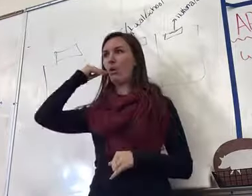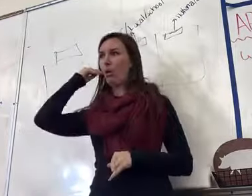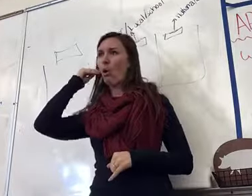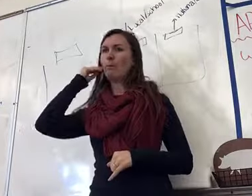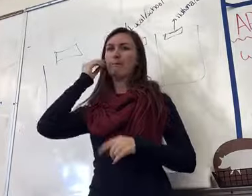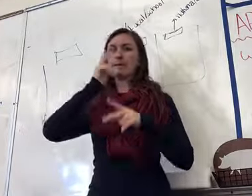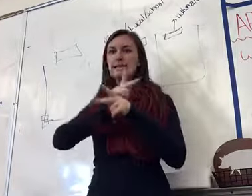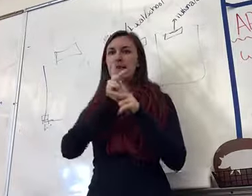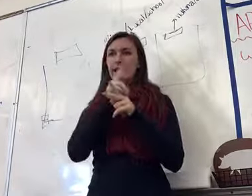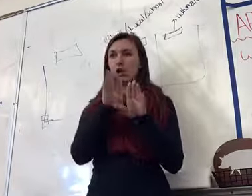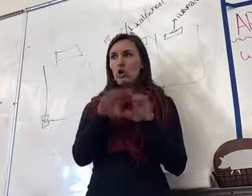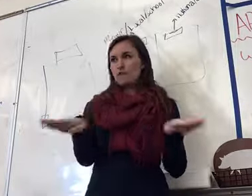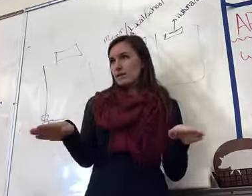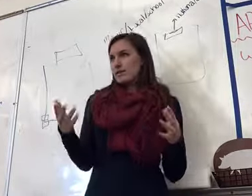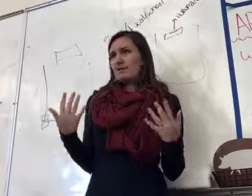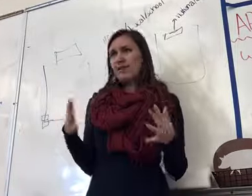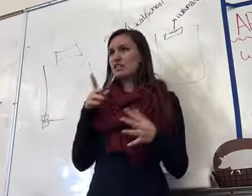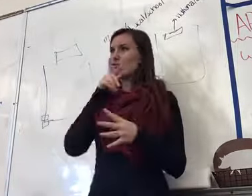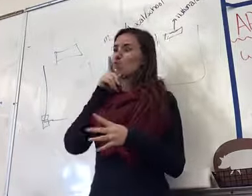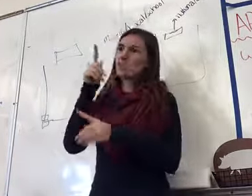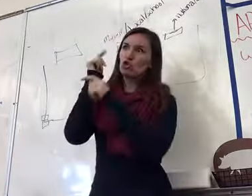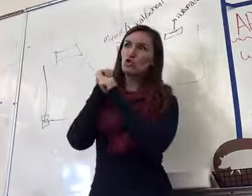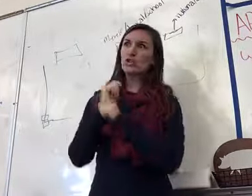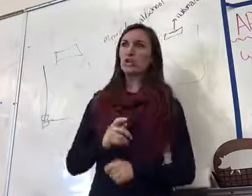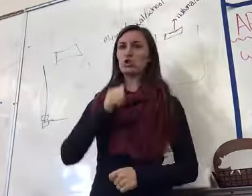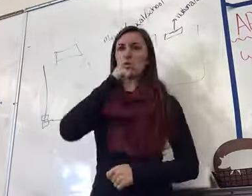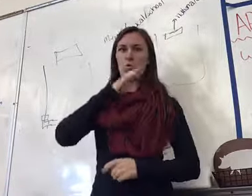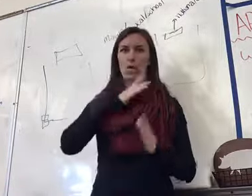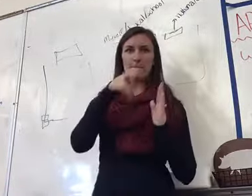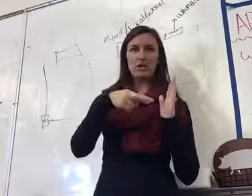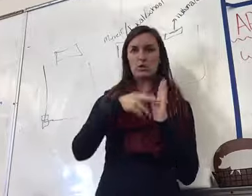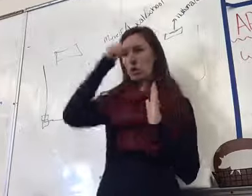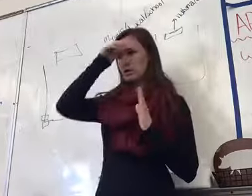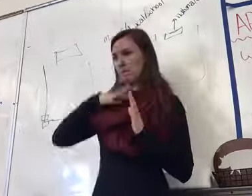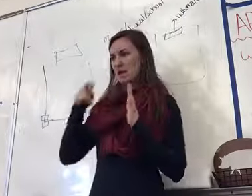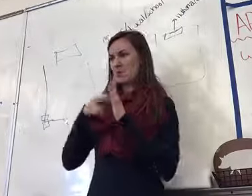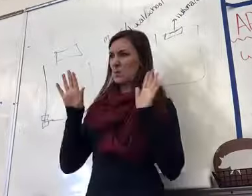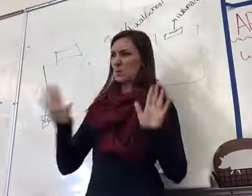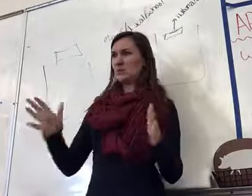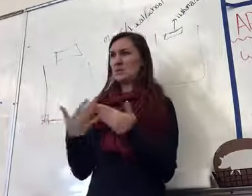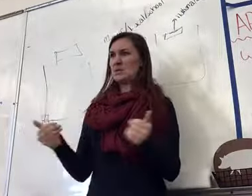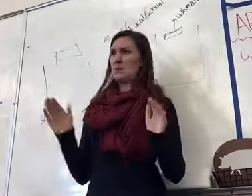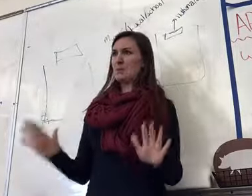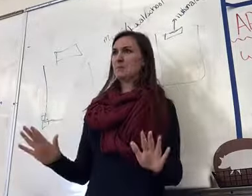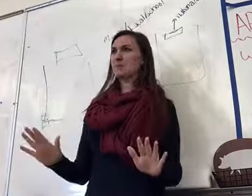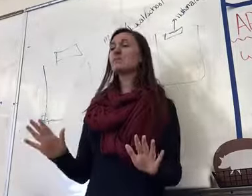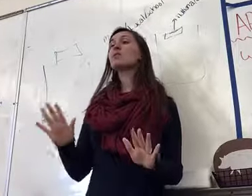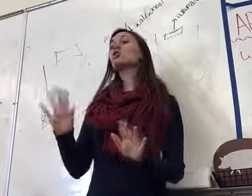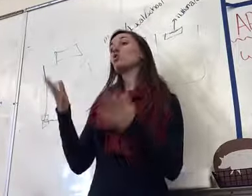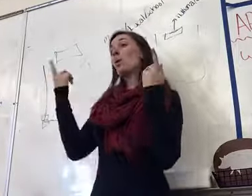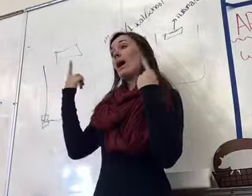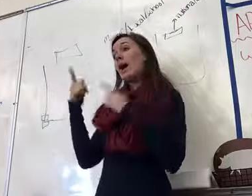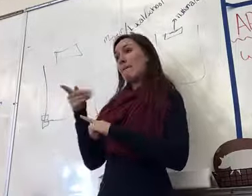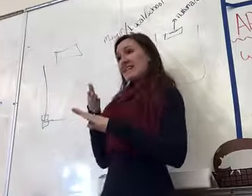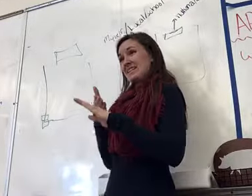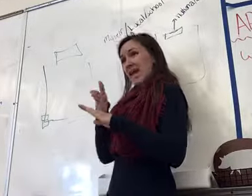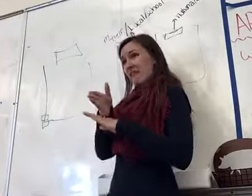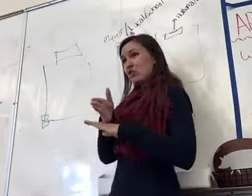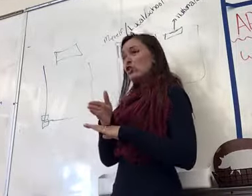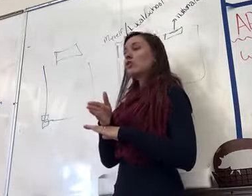They had very traditional gender roles. What happens with Republican Motherhood is they're going to start to break away from that. So if you remember in